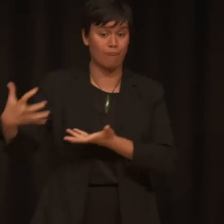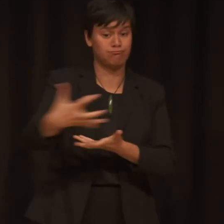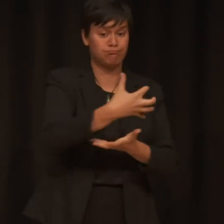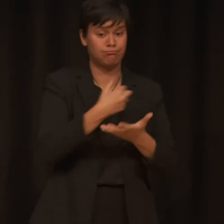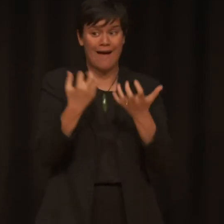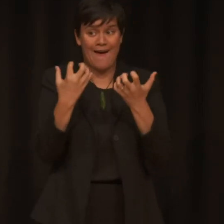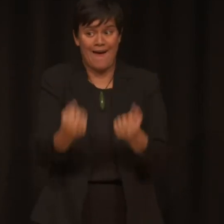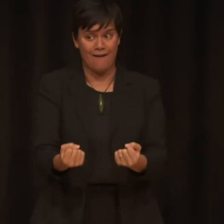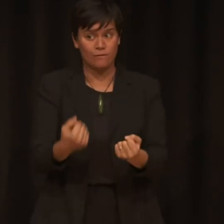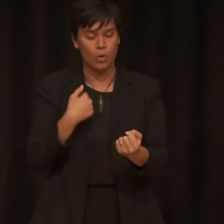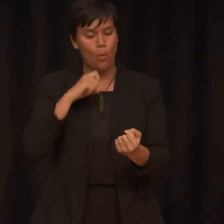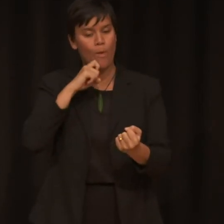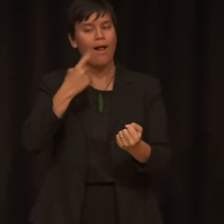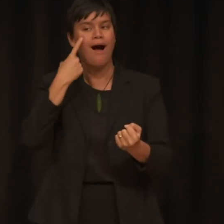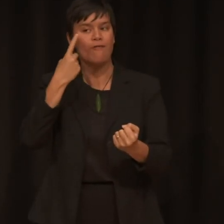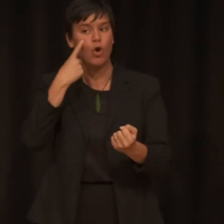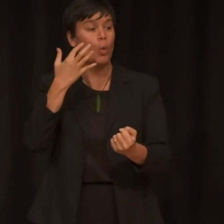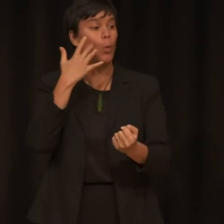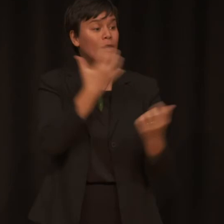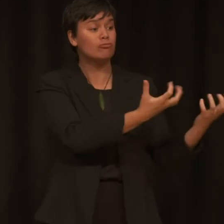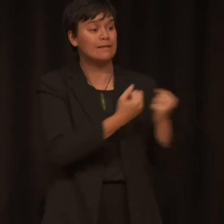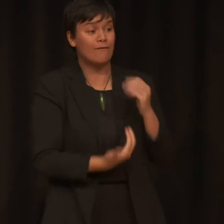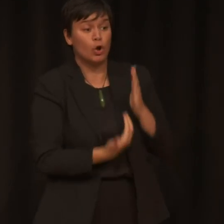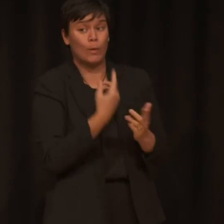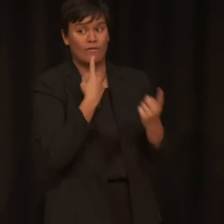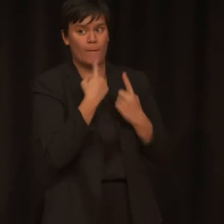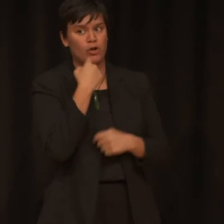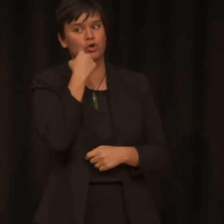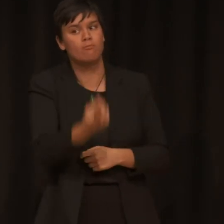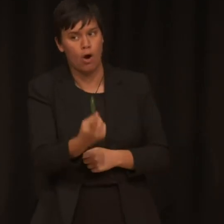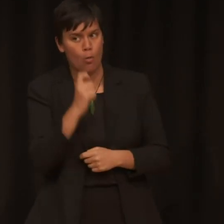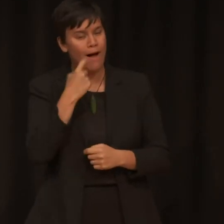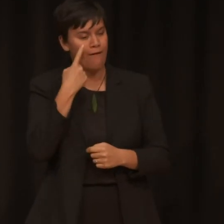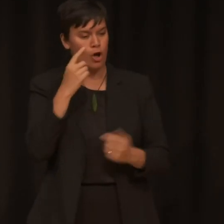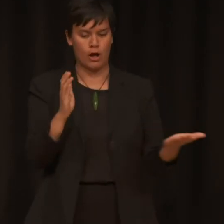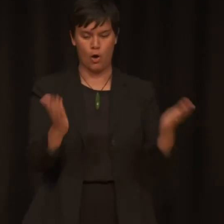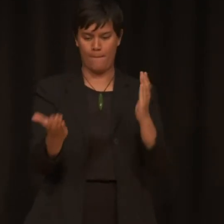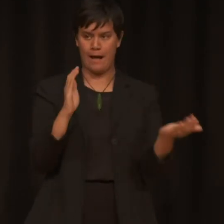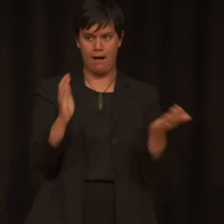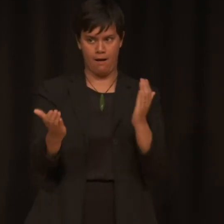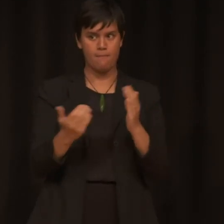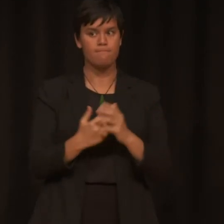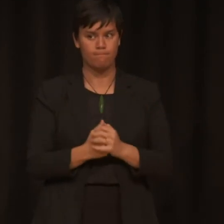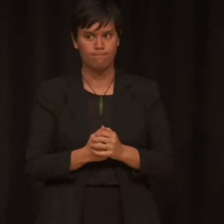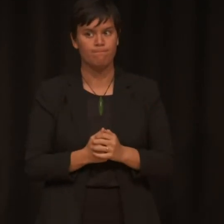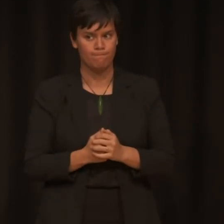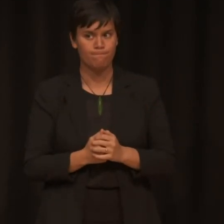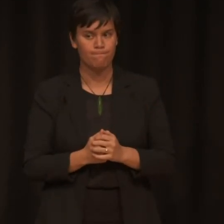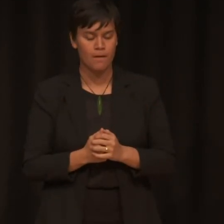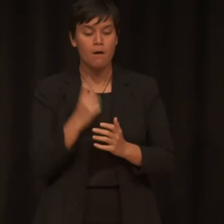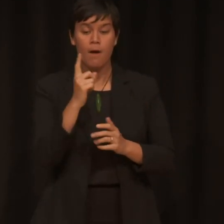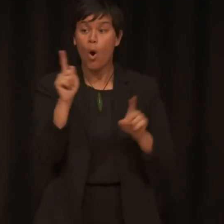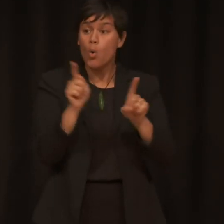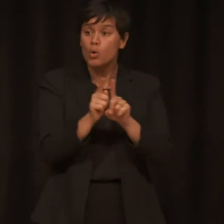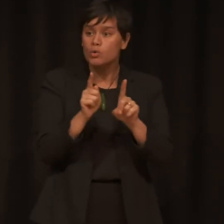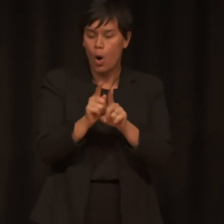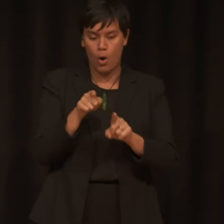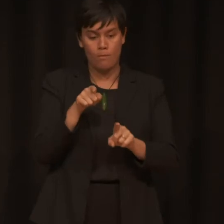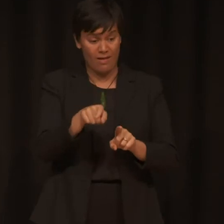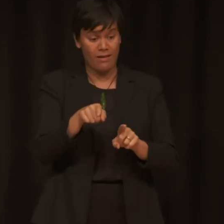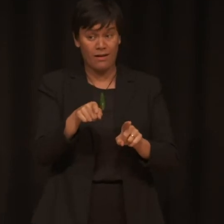on child poverty? And that'll give us a good sense as well of what policies are making a